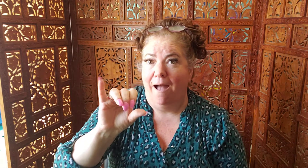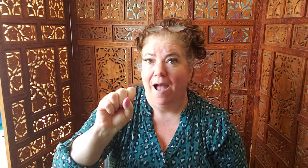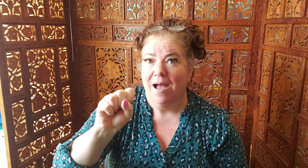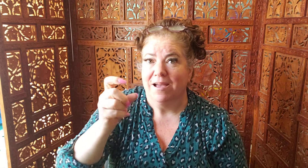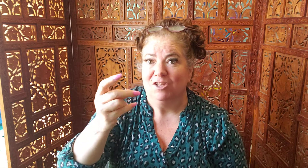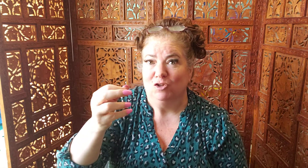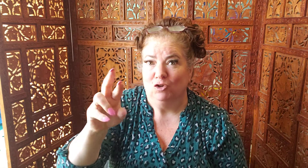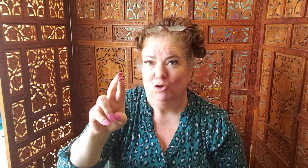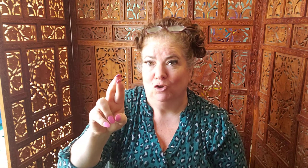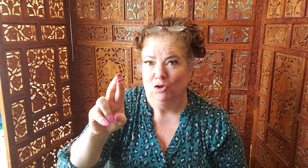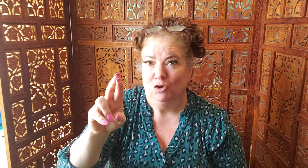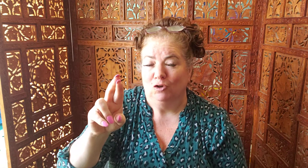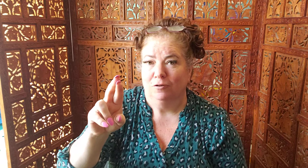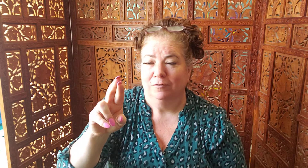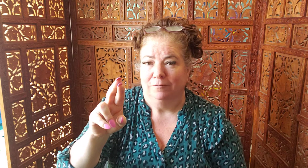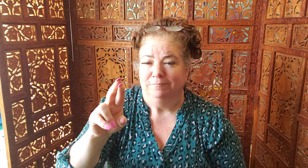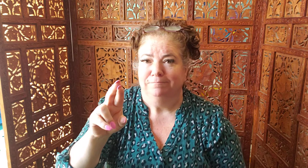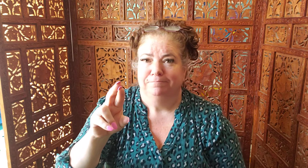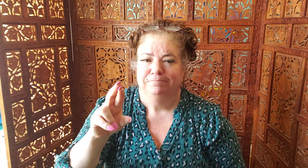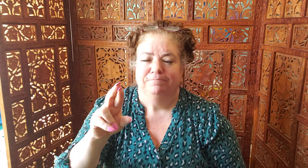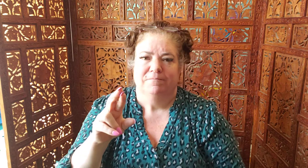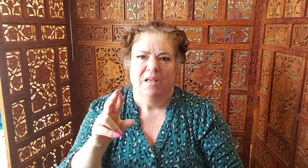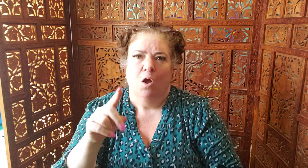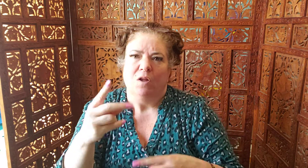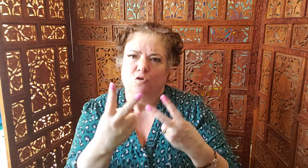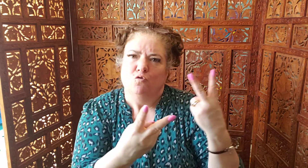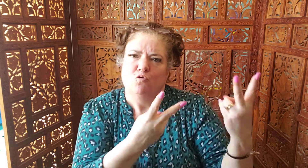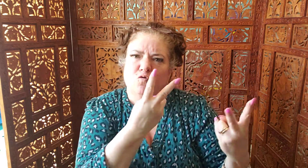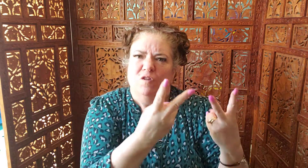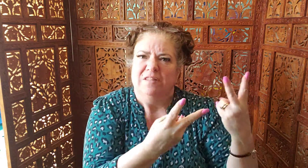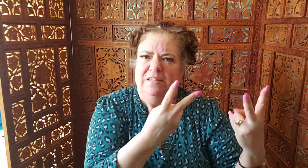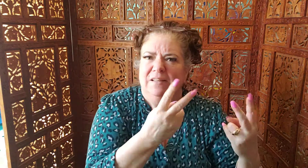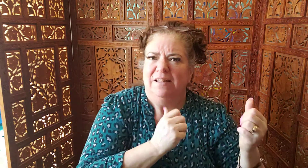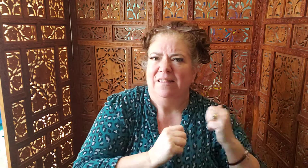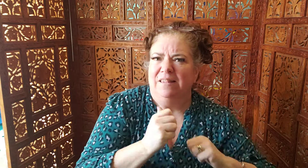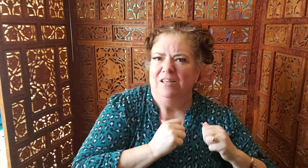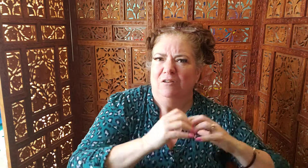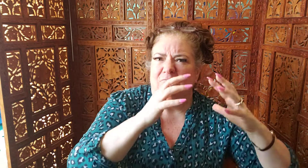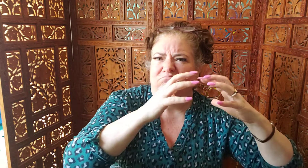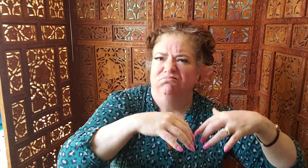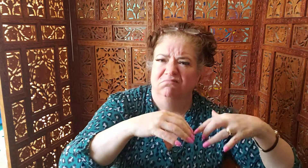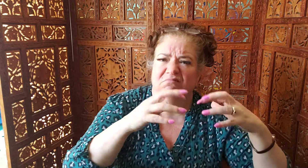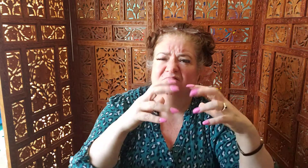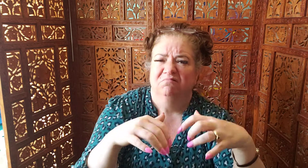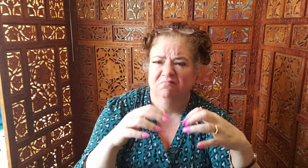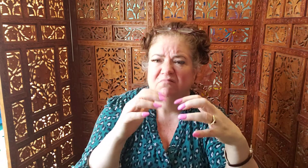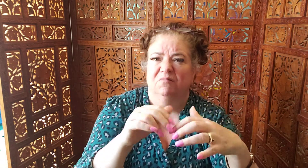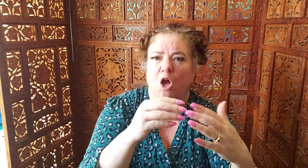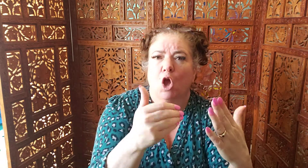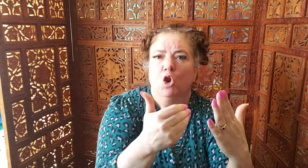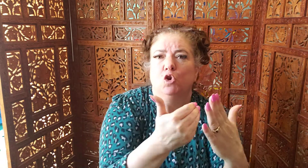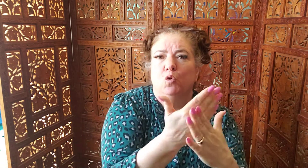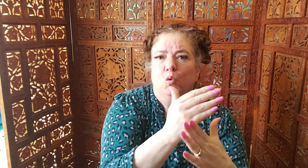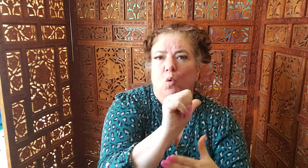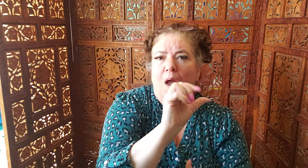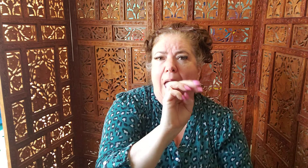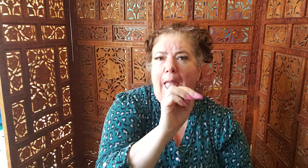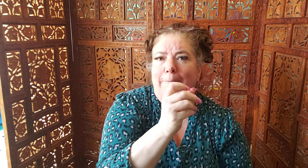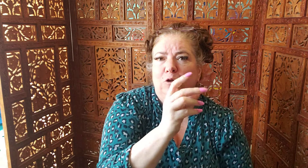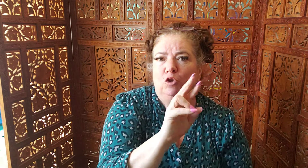And it used to be the former crown jewel, as we mentioned before, of Lorenz Ziegfeld's kingdom. Somebody called me and said, hey, you want to come see the